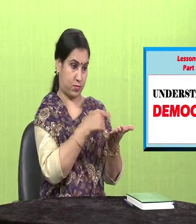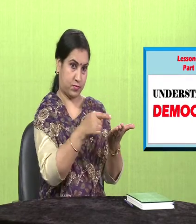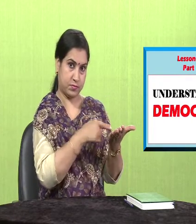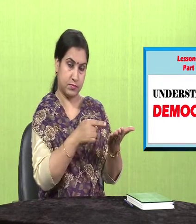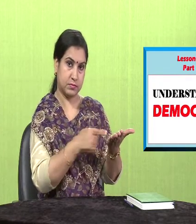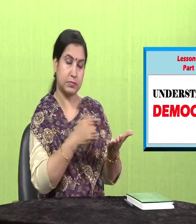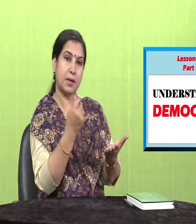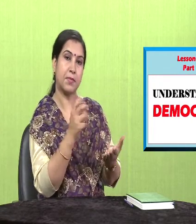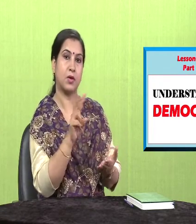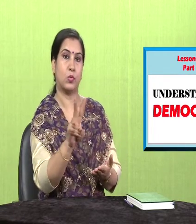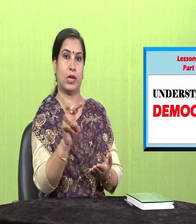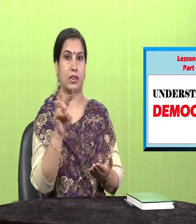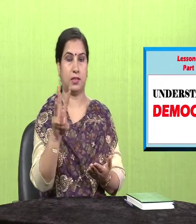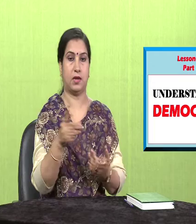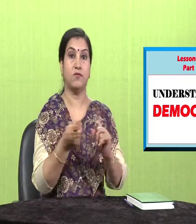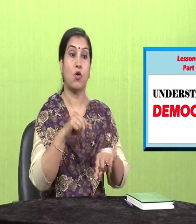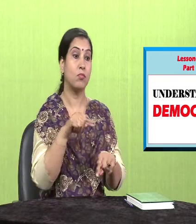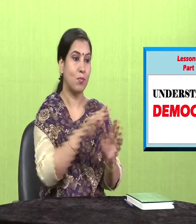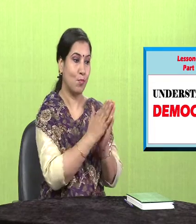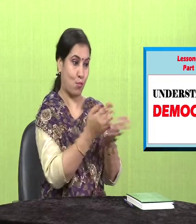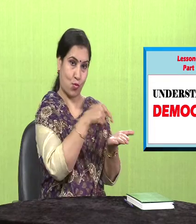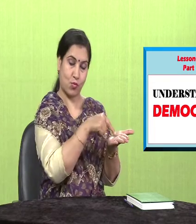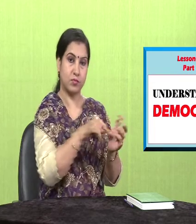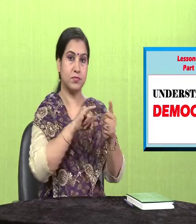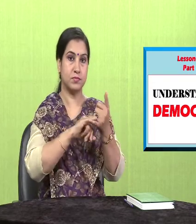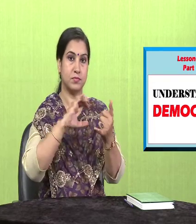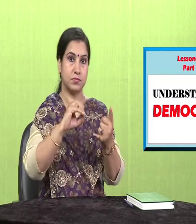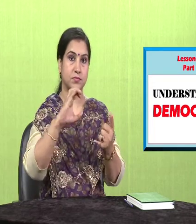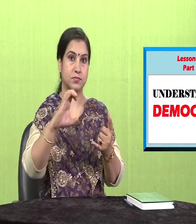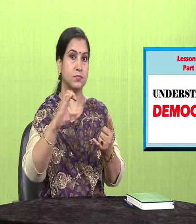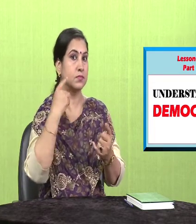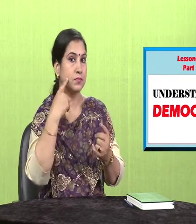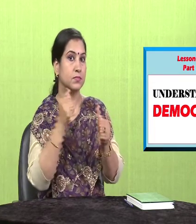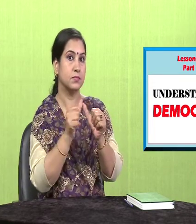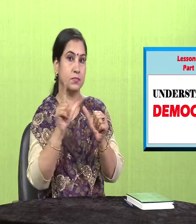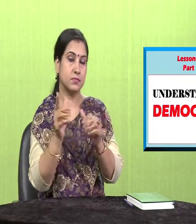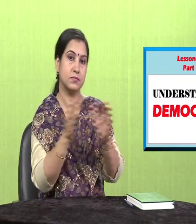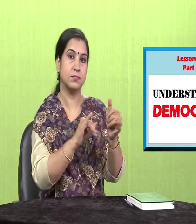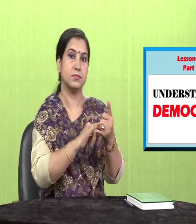number 23 from Social Science secondary level book.